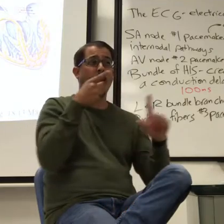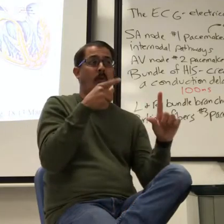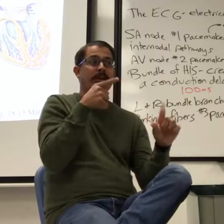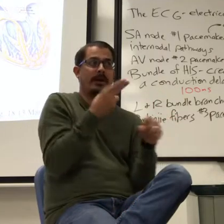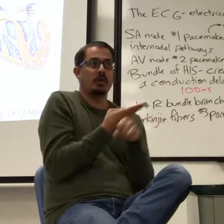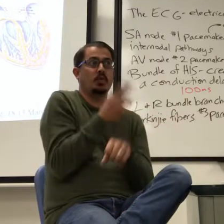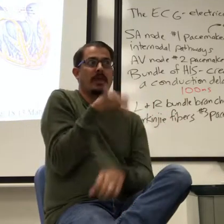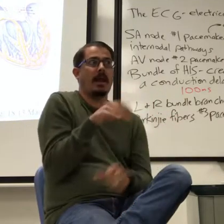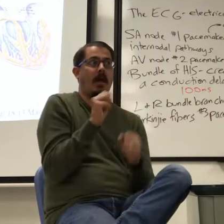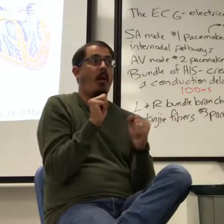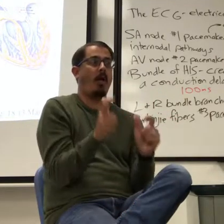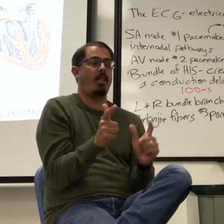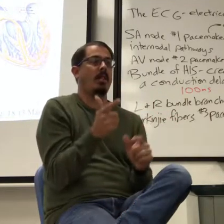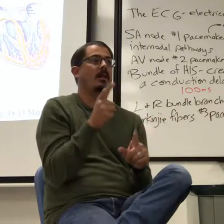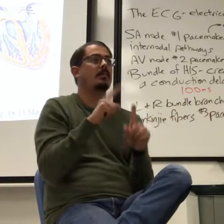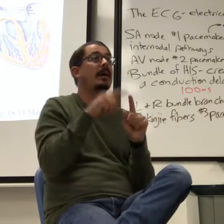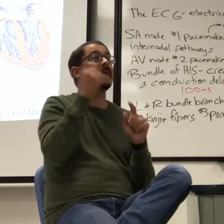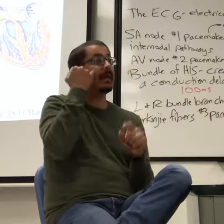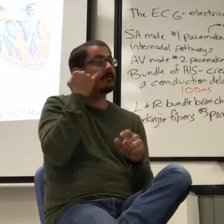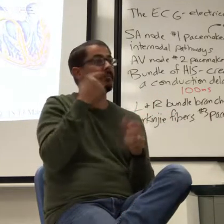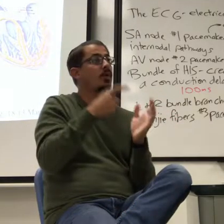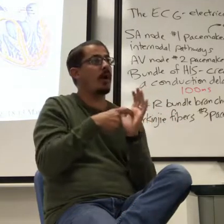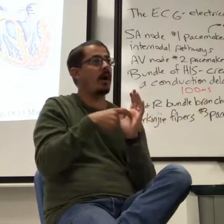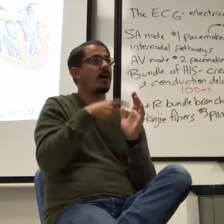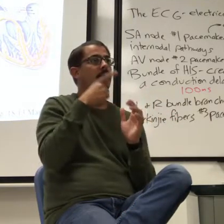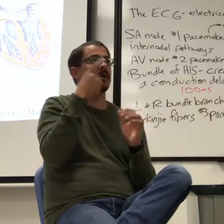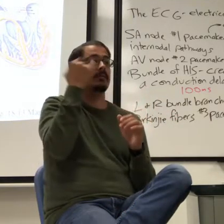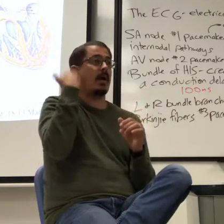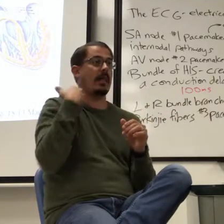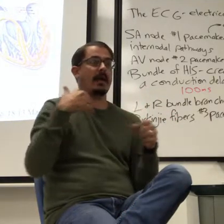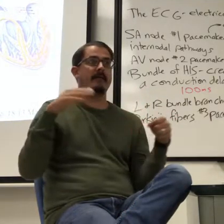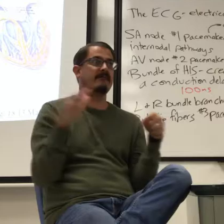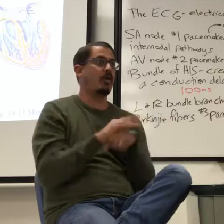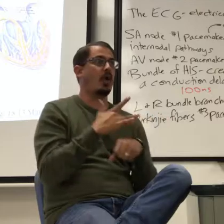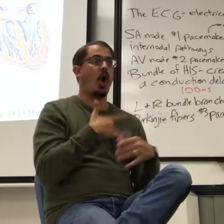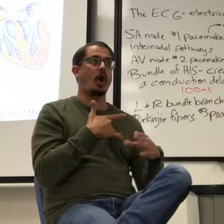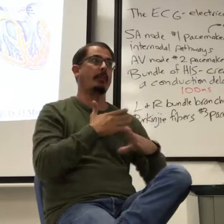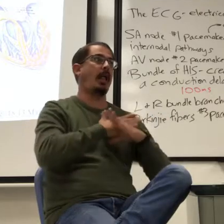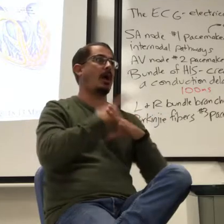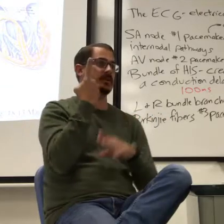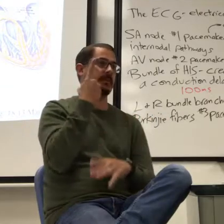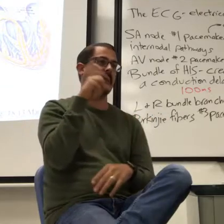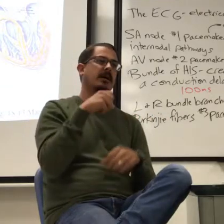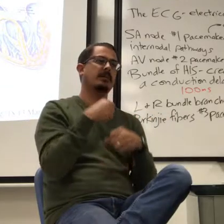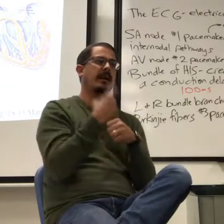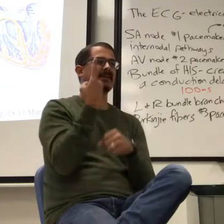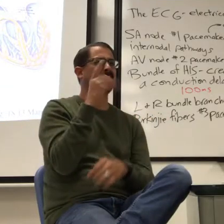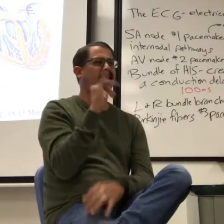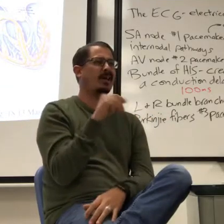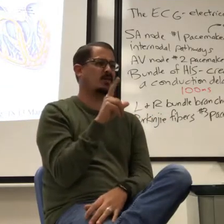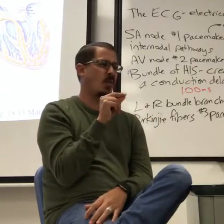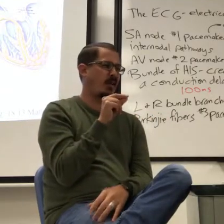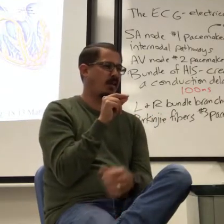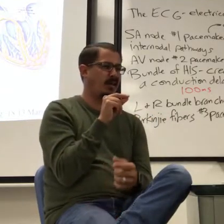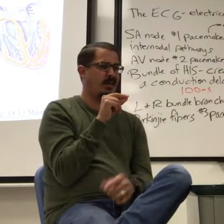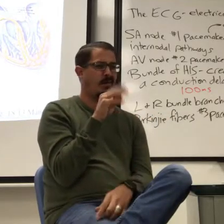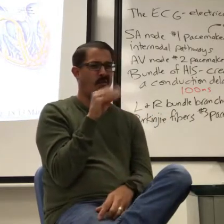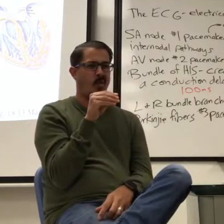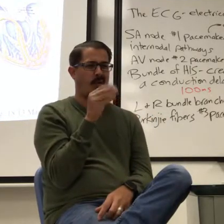but if you had to use them because you had complete heart block or something, they can generate something like 20,